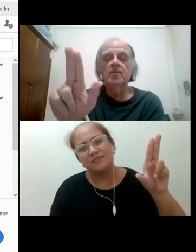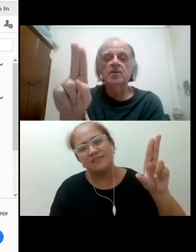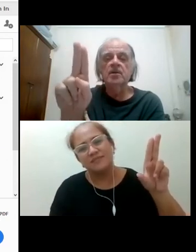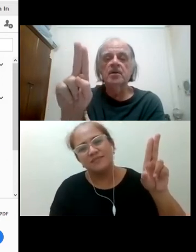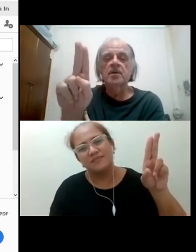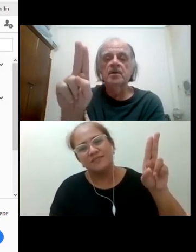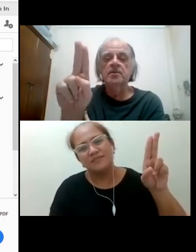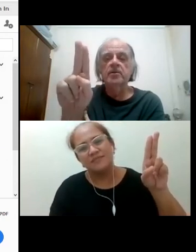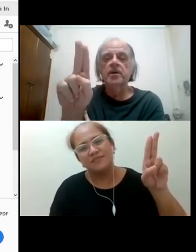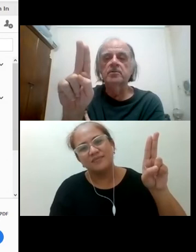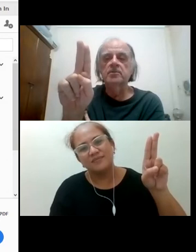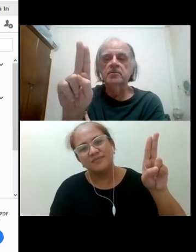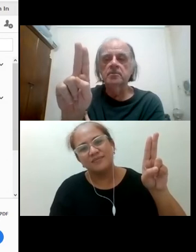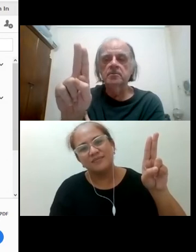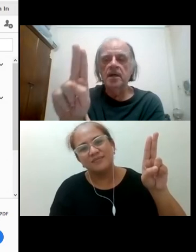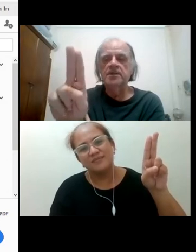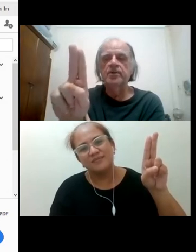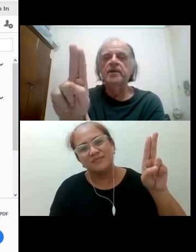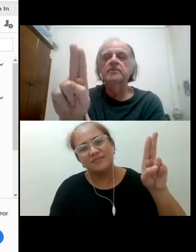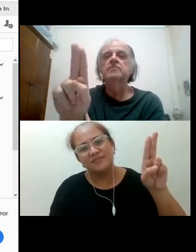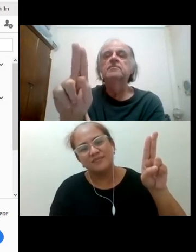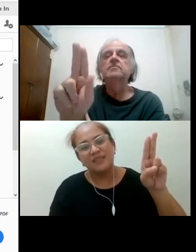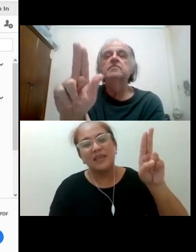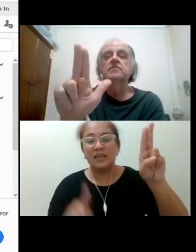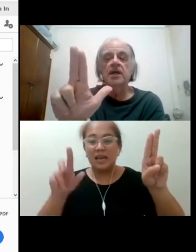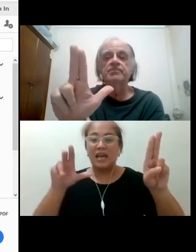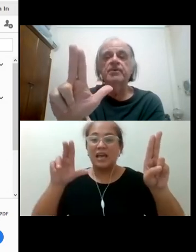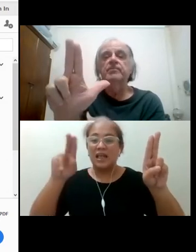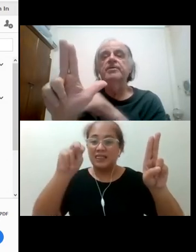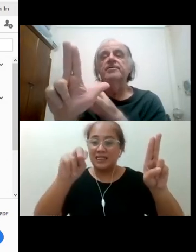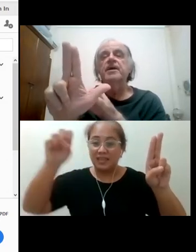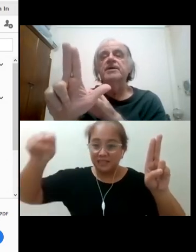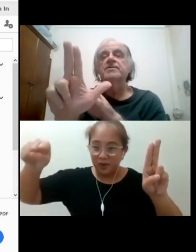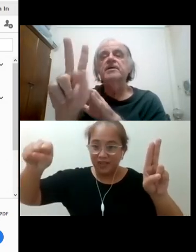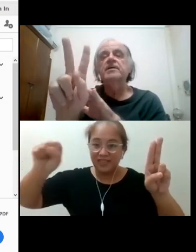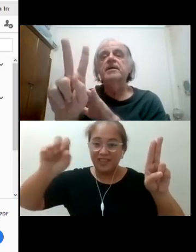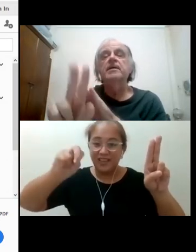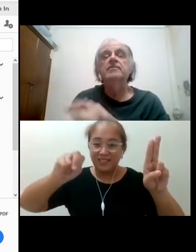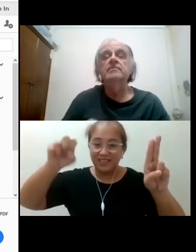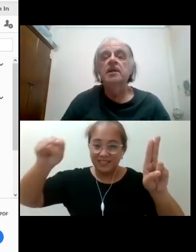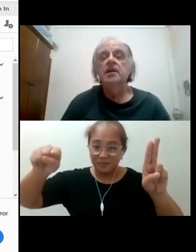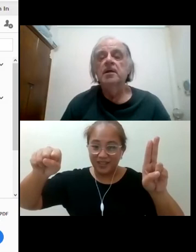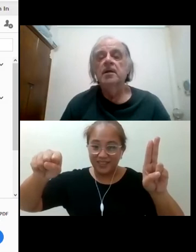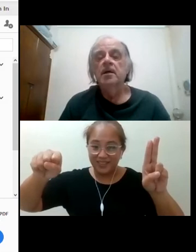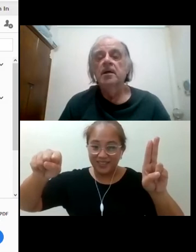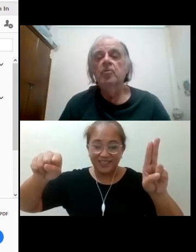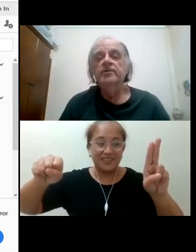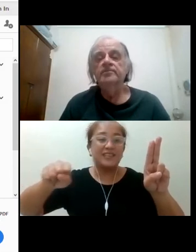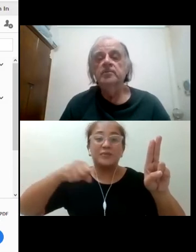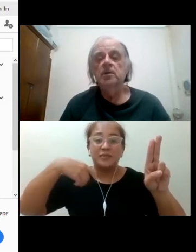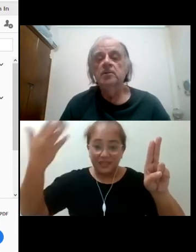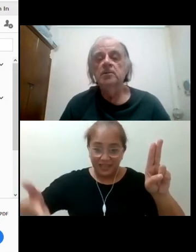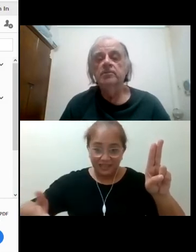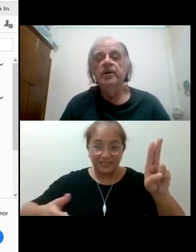Spread. So it goes non-spread, non-spread with the thumb extended and